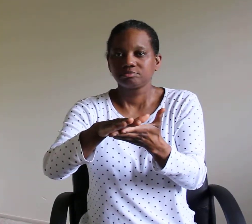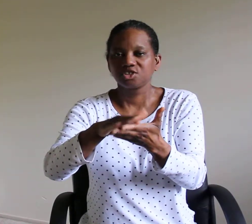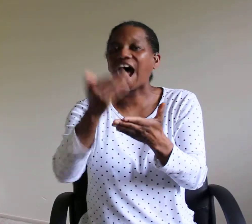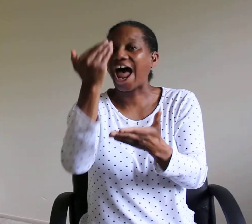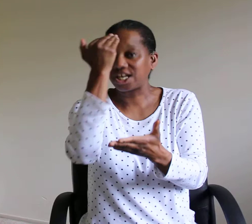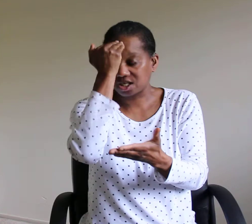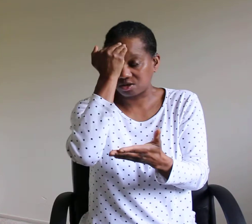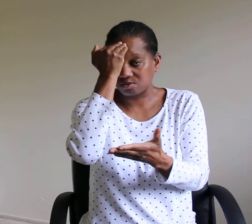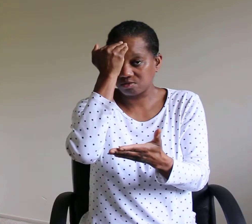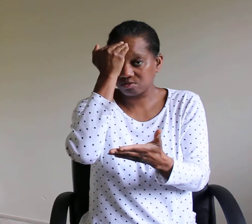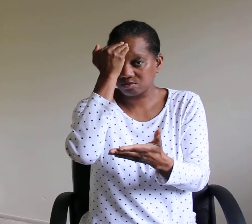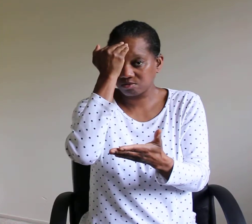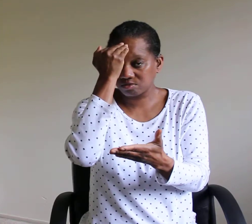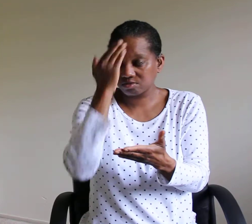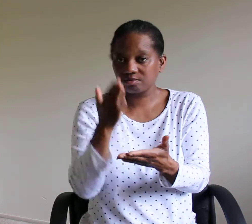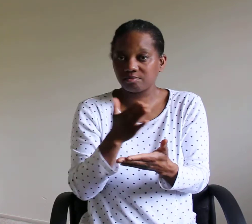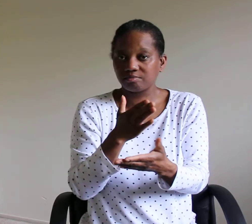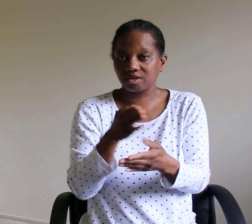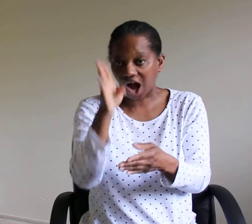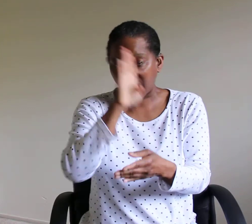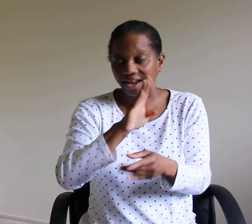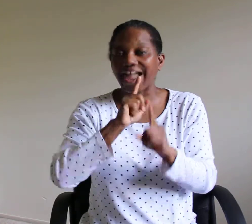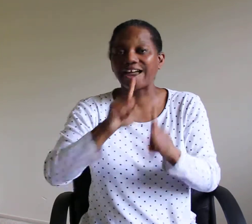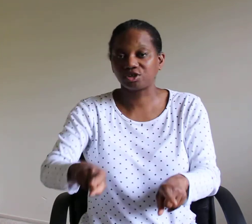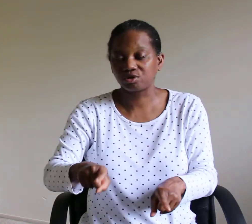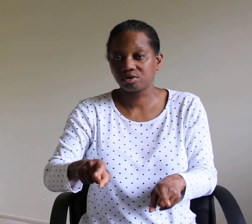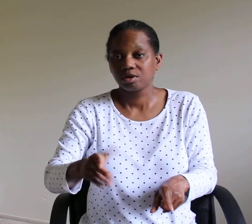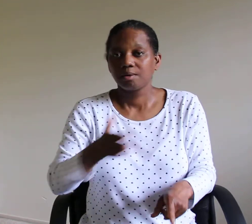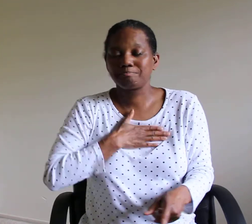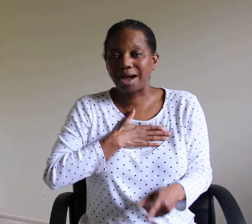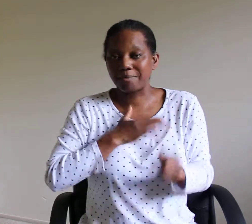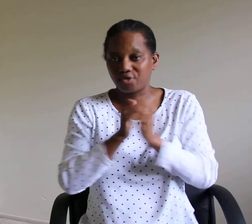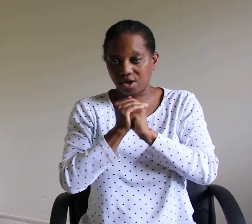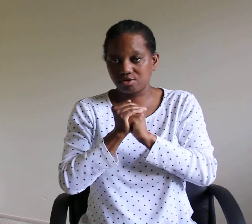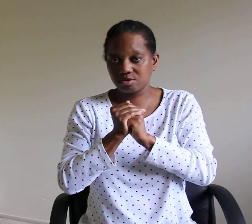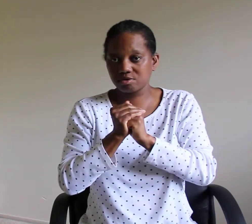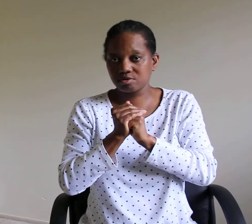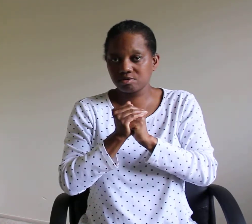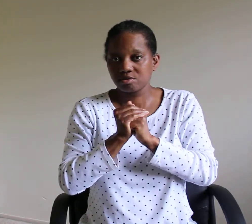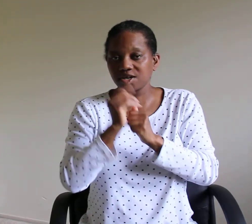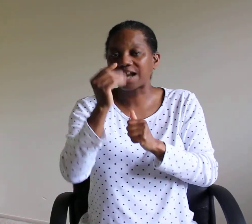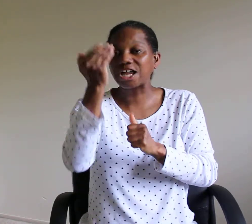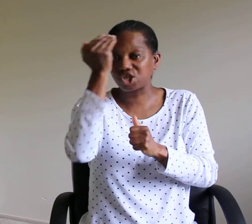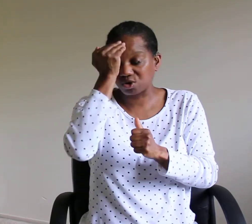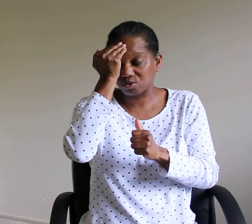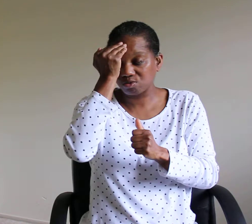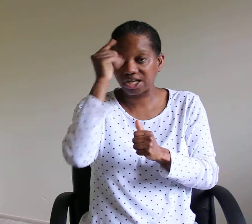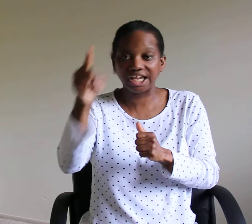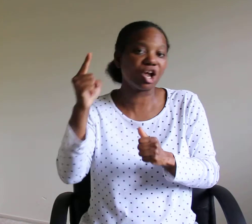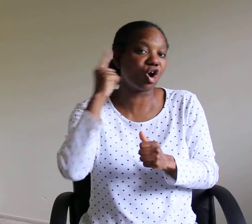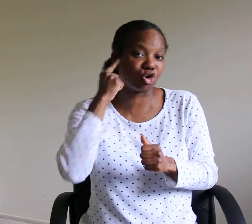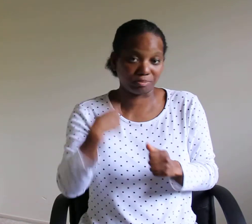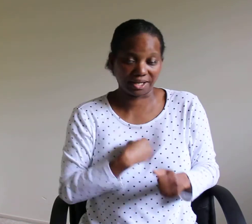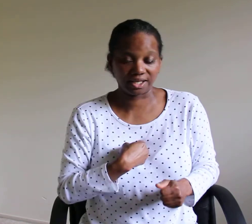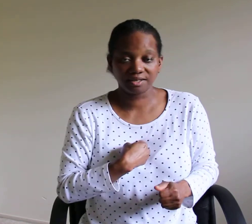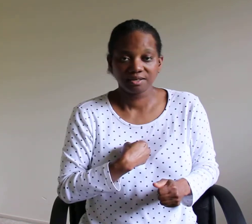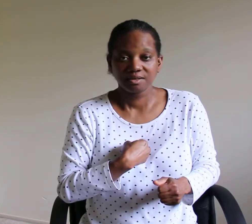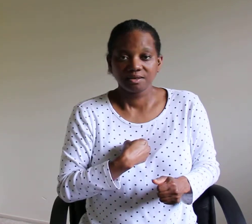So I knew God answered my prayer. I knew He heard me.